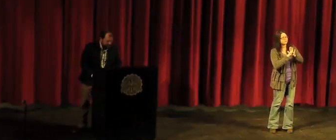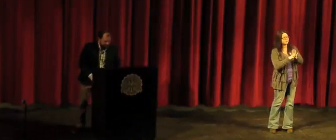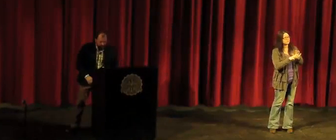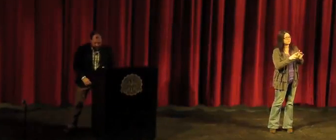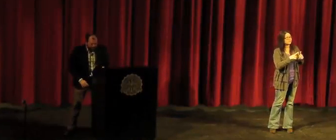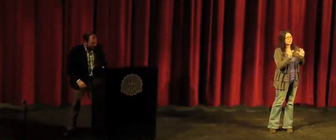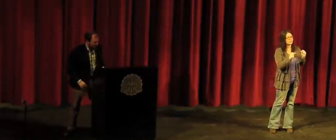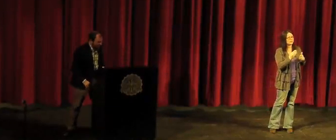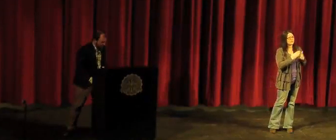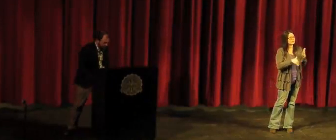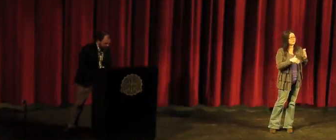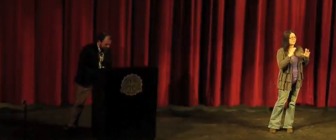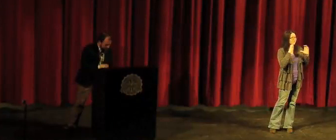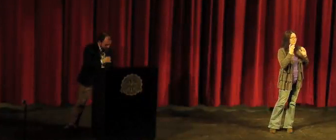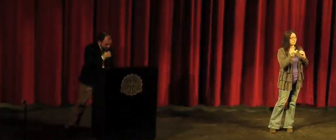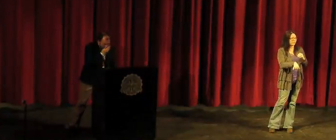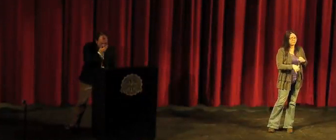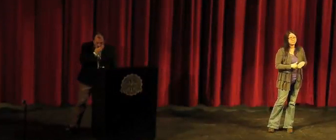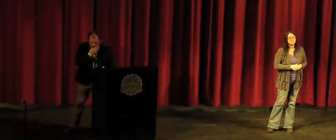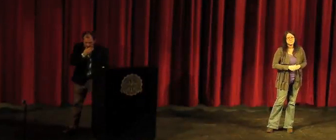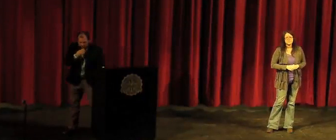can have some conversation about this.